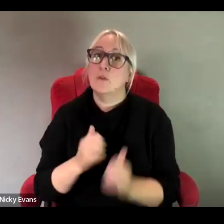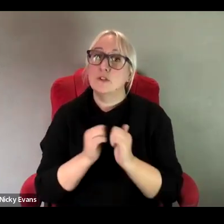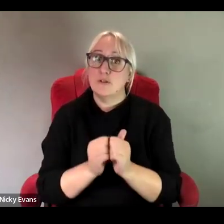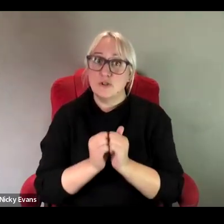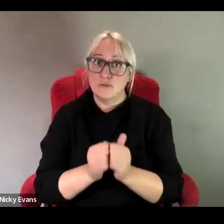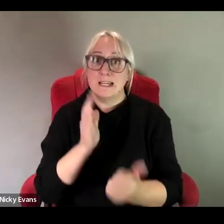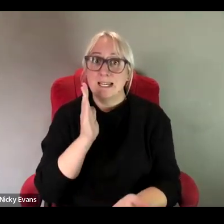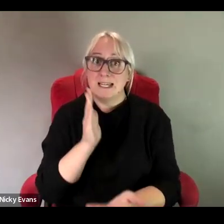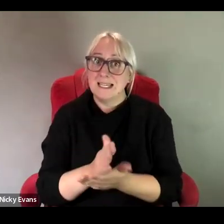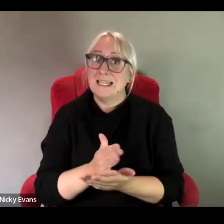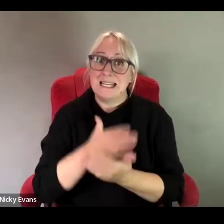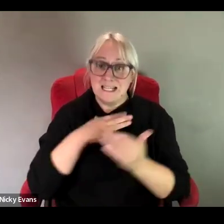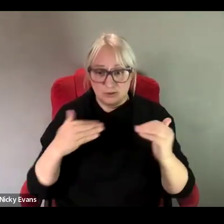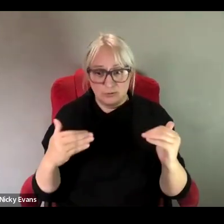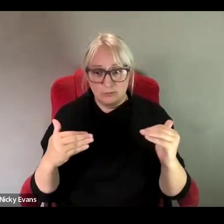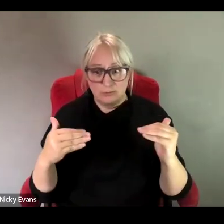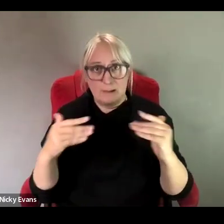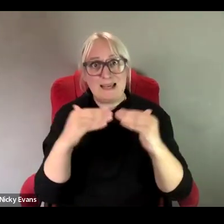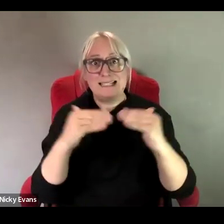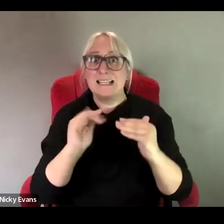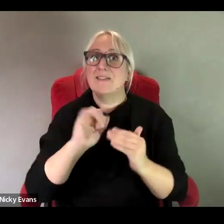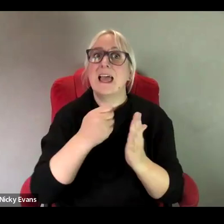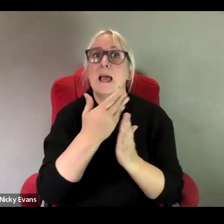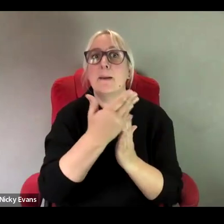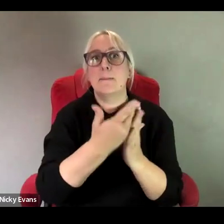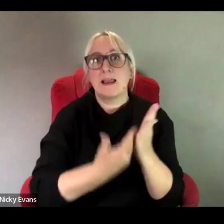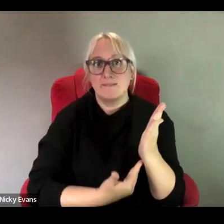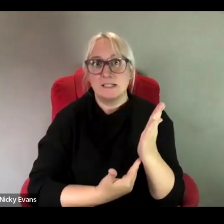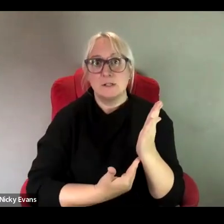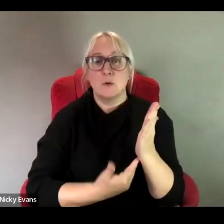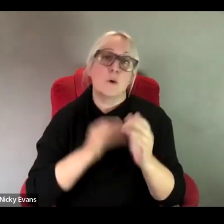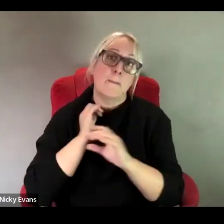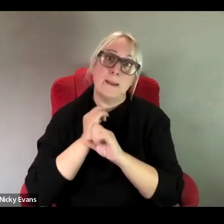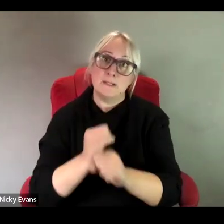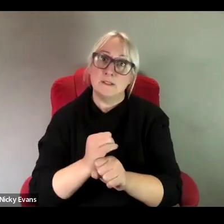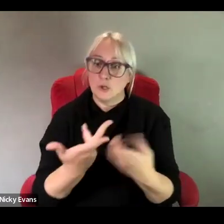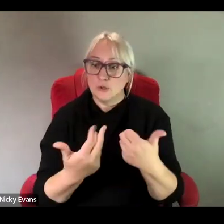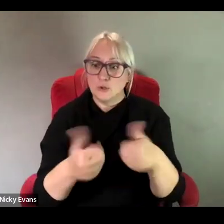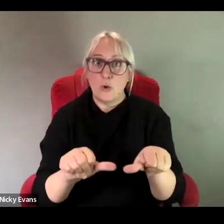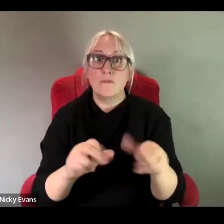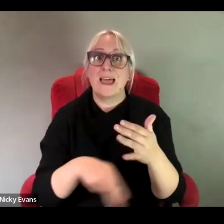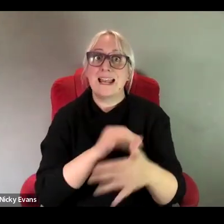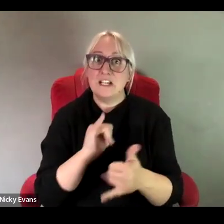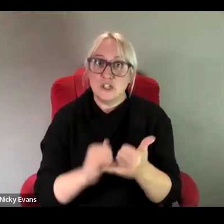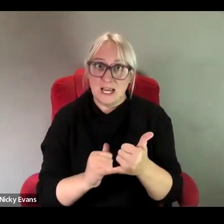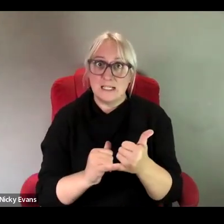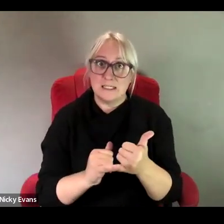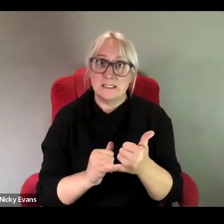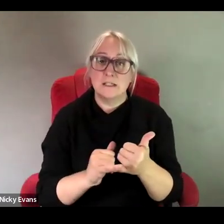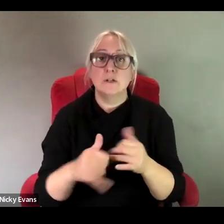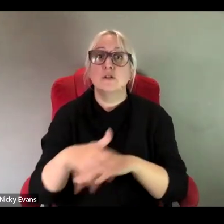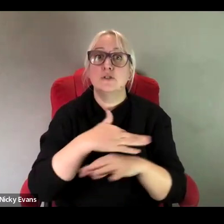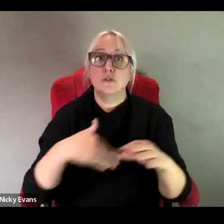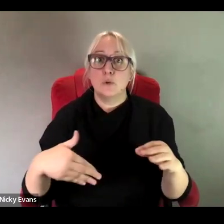major manifesto commitments. For example, to solve the NHS and social care crisis, build houses,